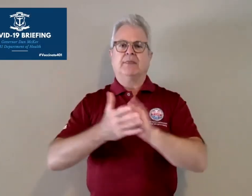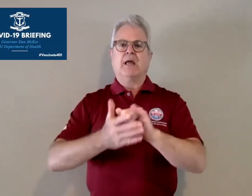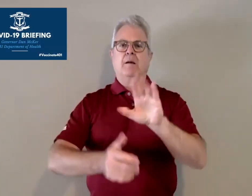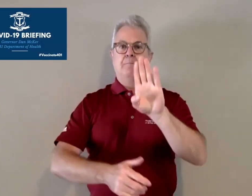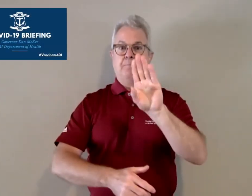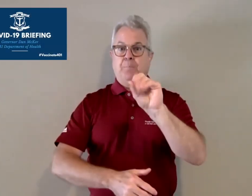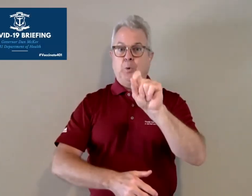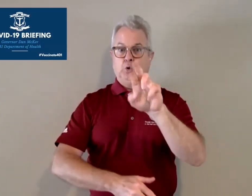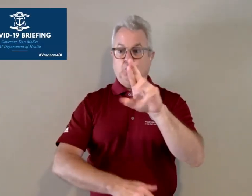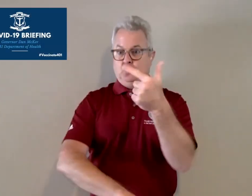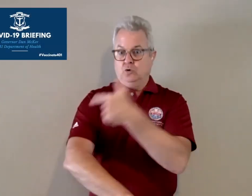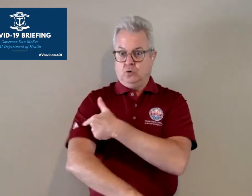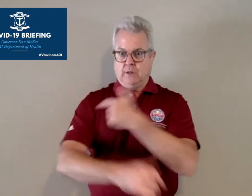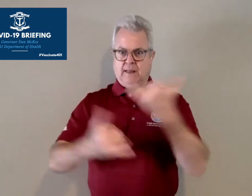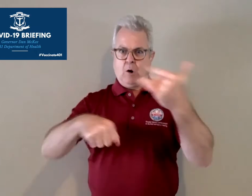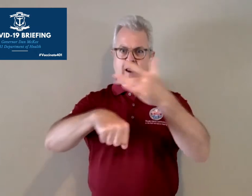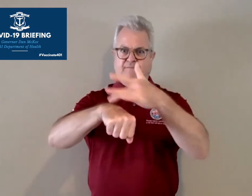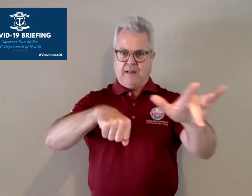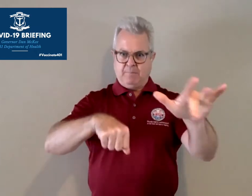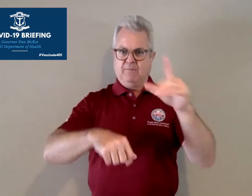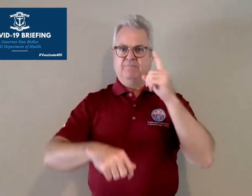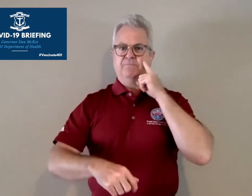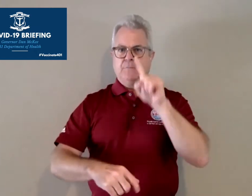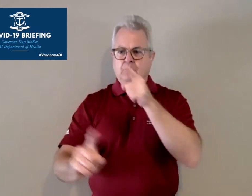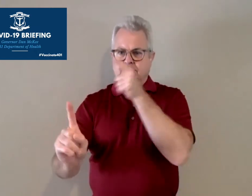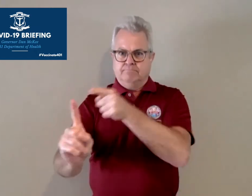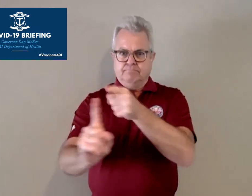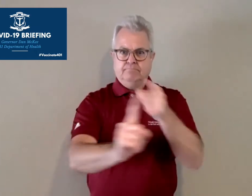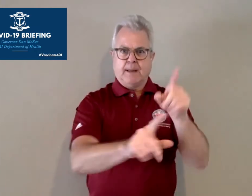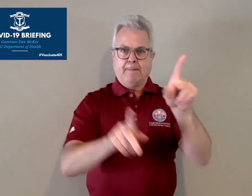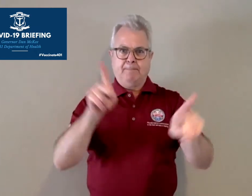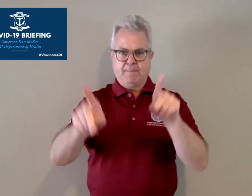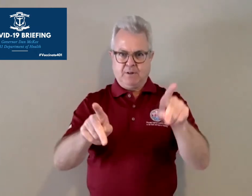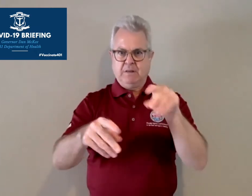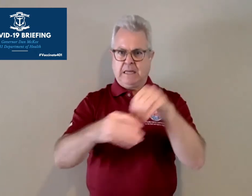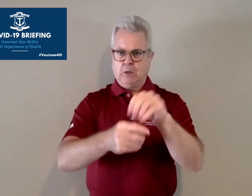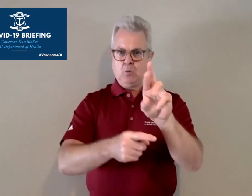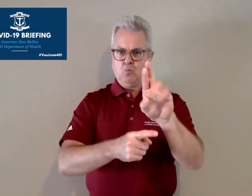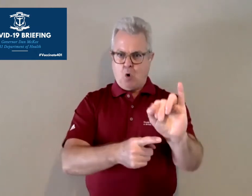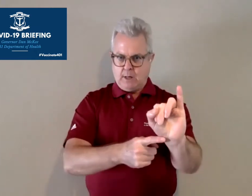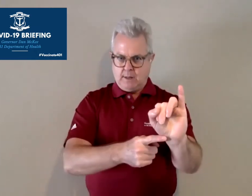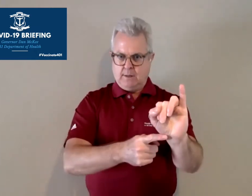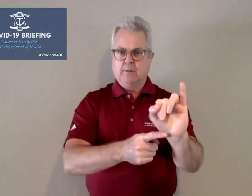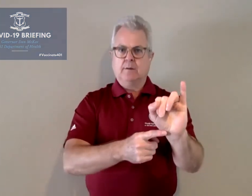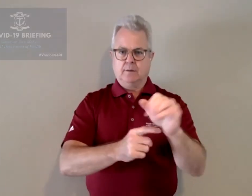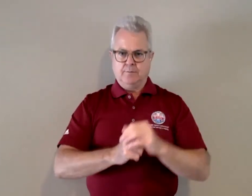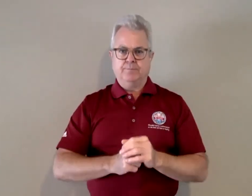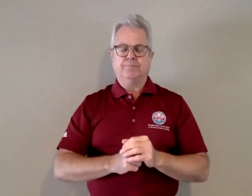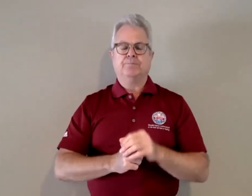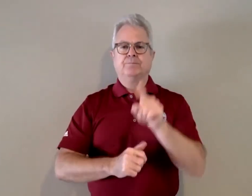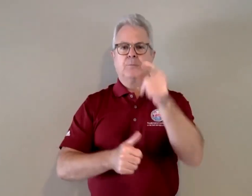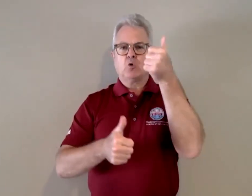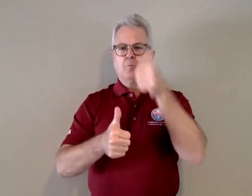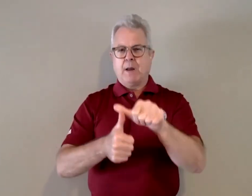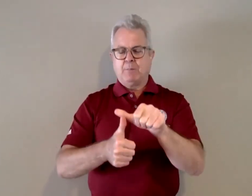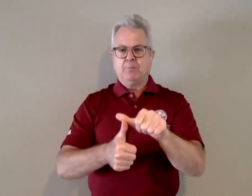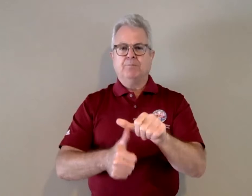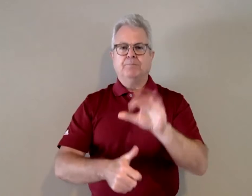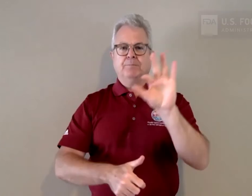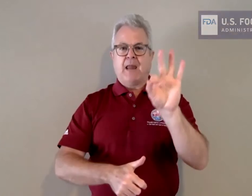governor's press conference yesterday announced that the booster shot is now available for specific people in Rhode